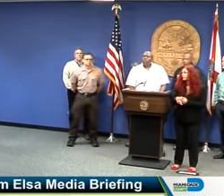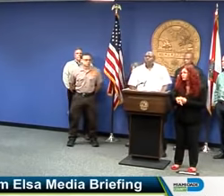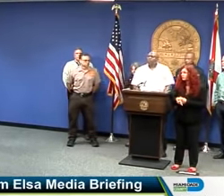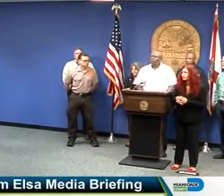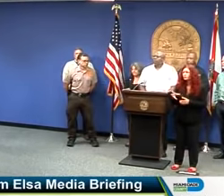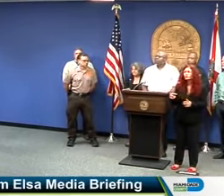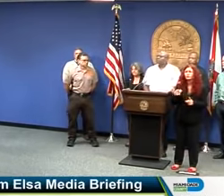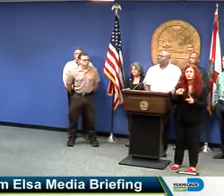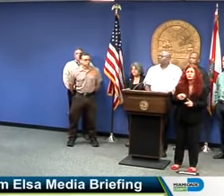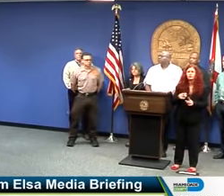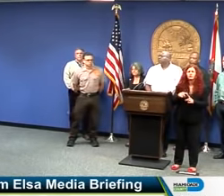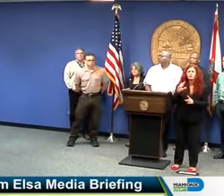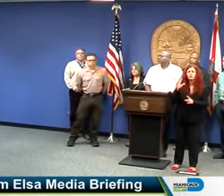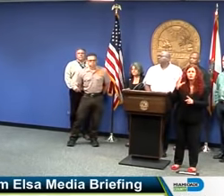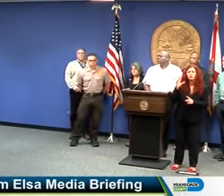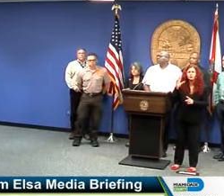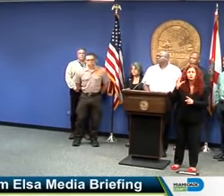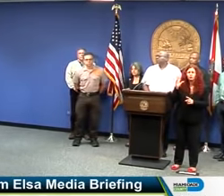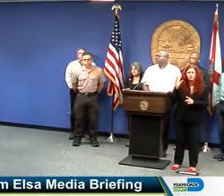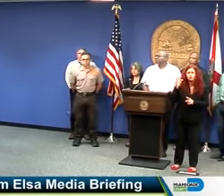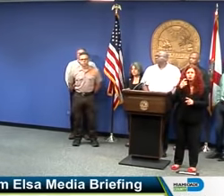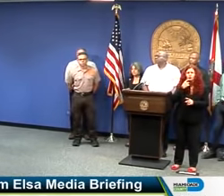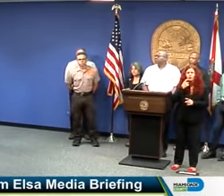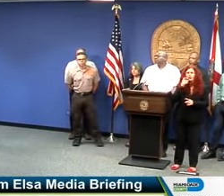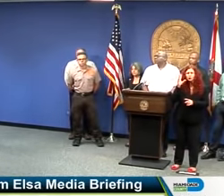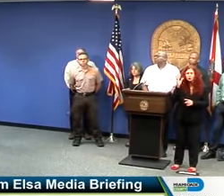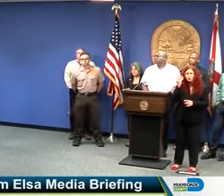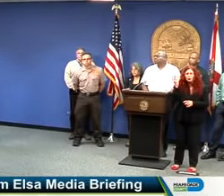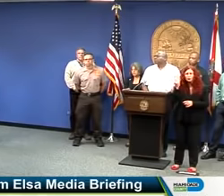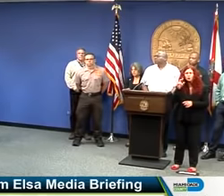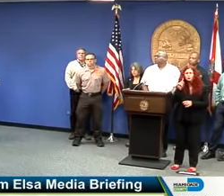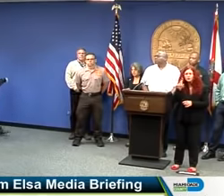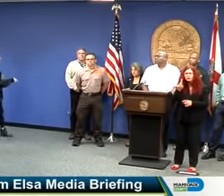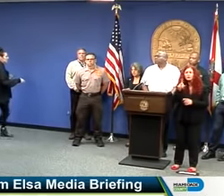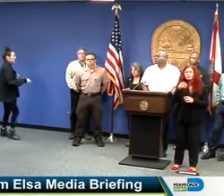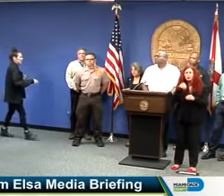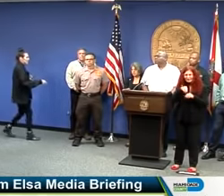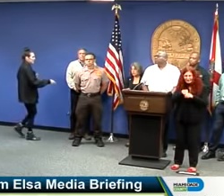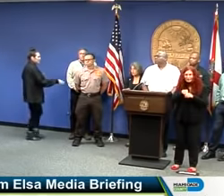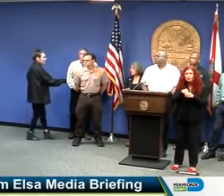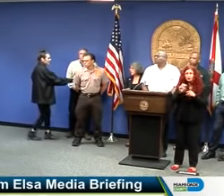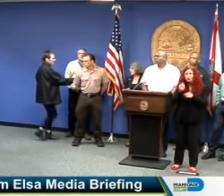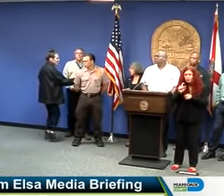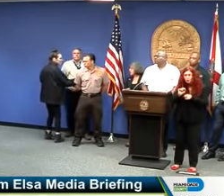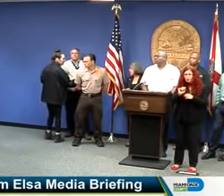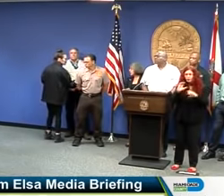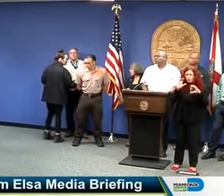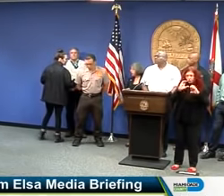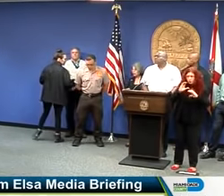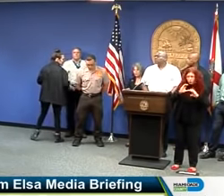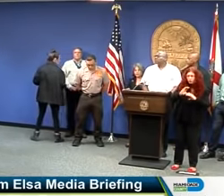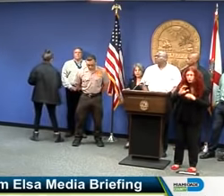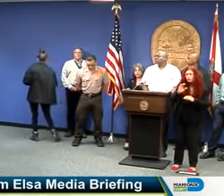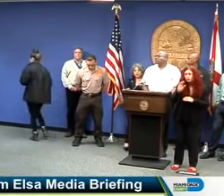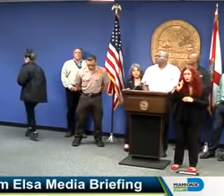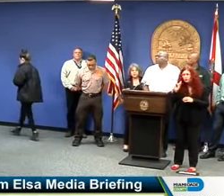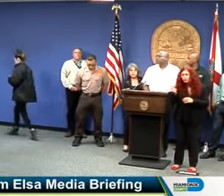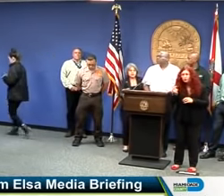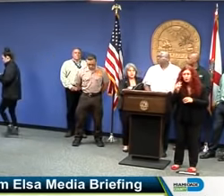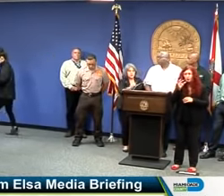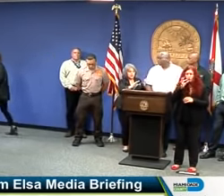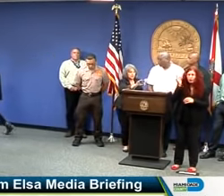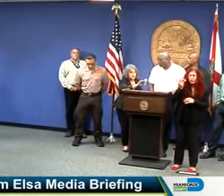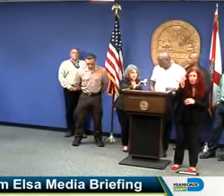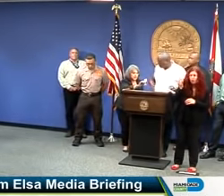rescue personnel looking under beds for pets, when did that happen? Was that the first day? Was that June 24th, or was that more